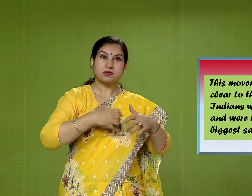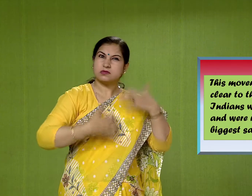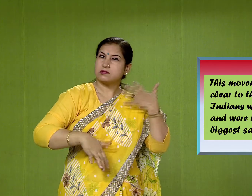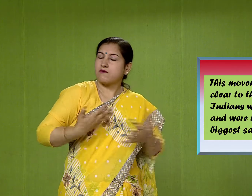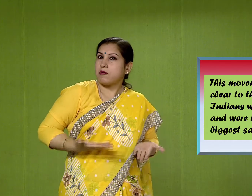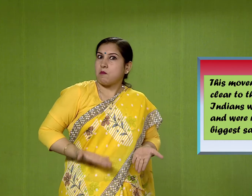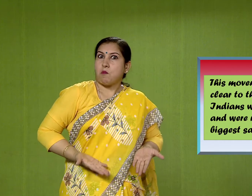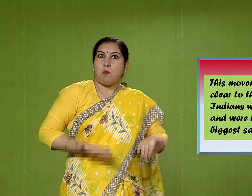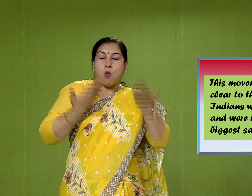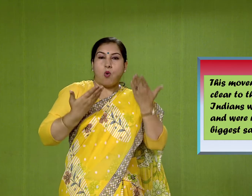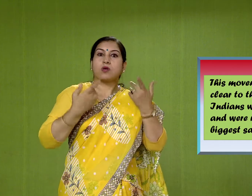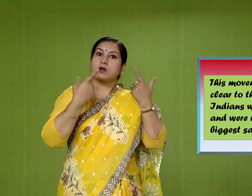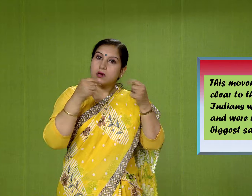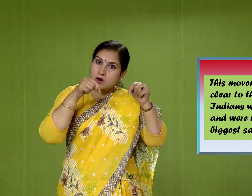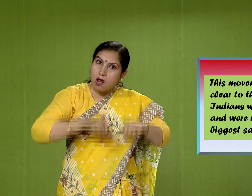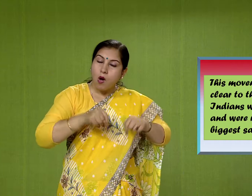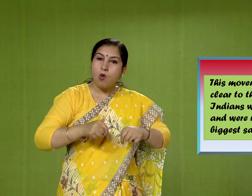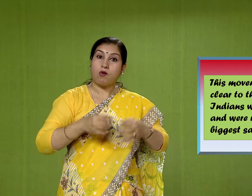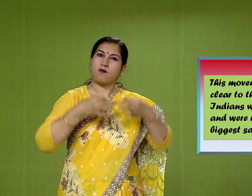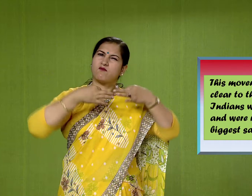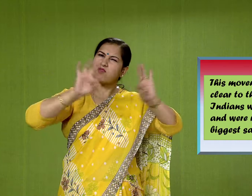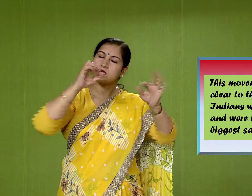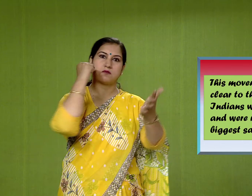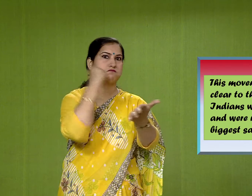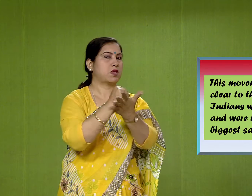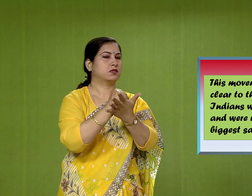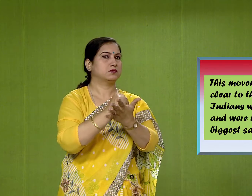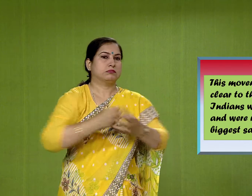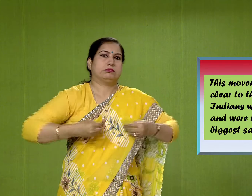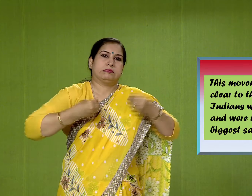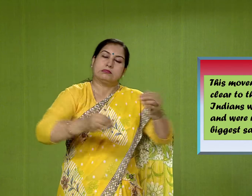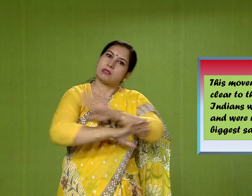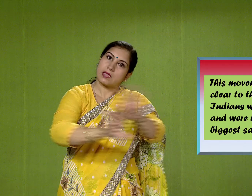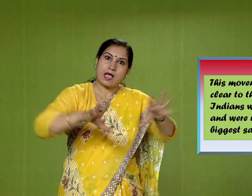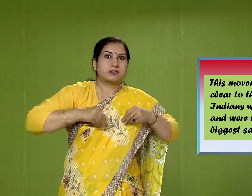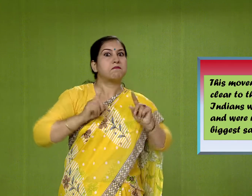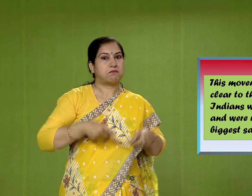freedom and were ready to make biggest sacrifice for it.